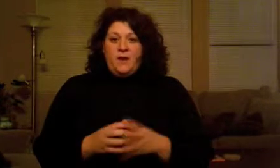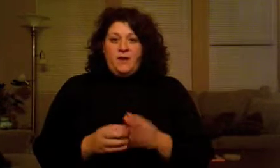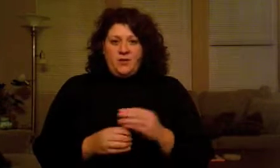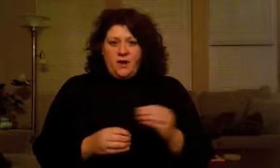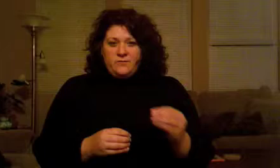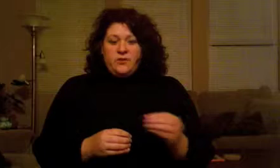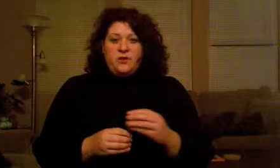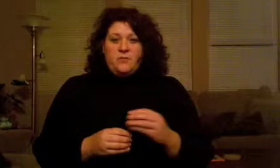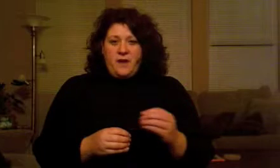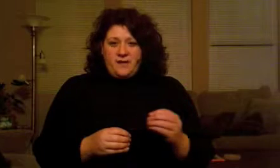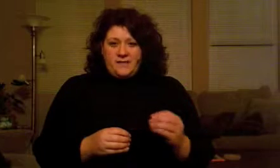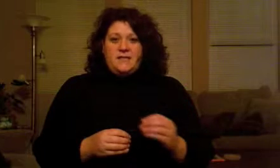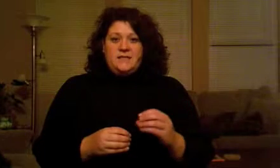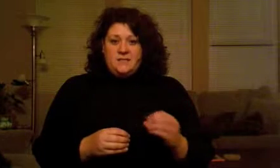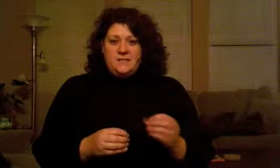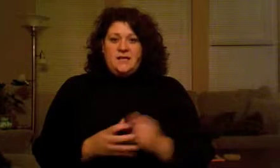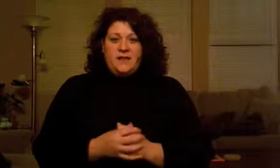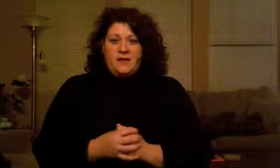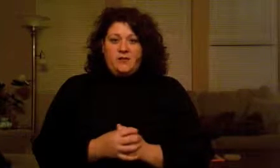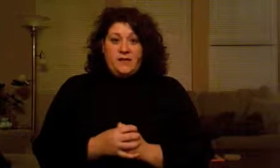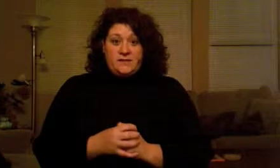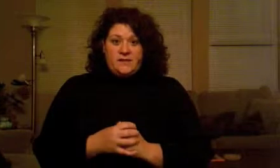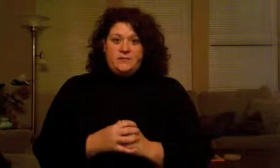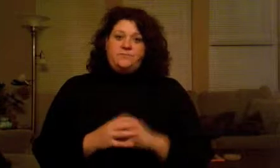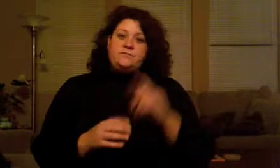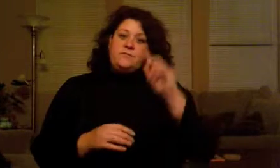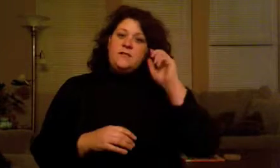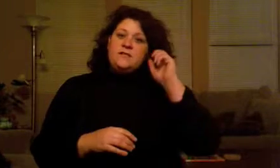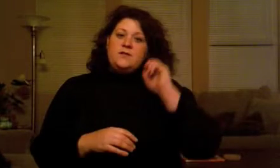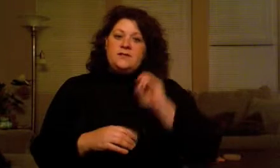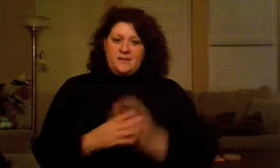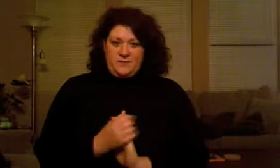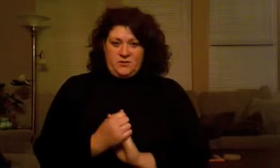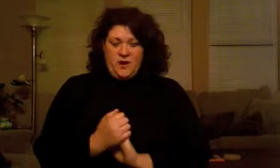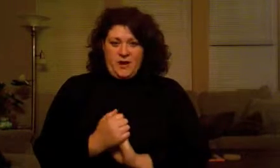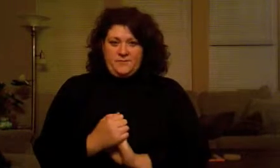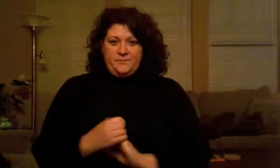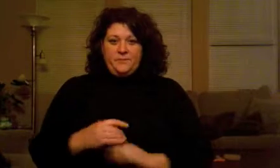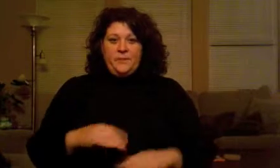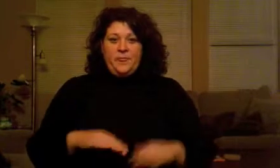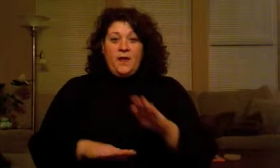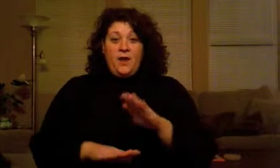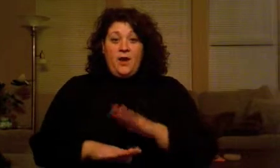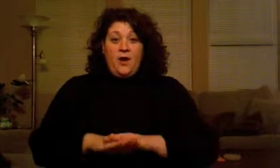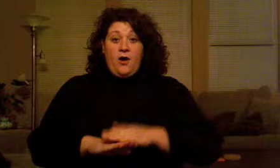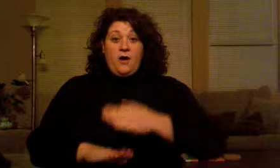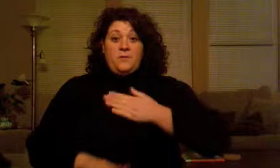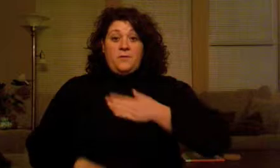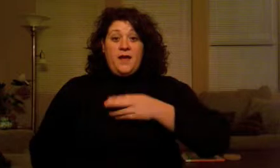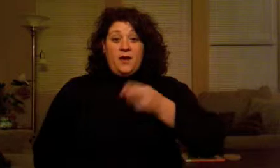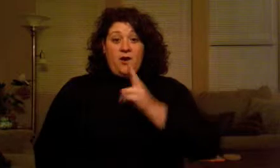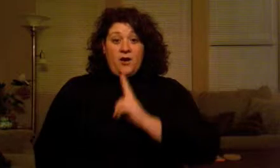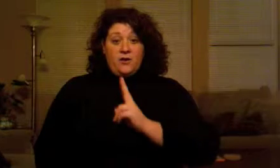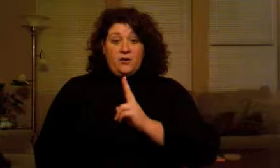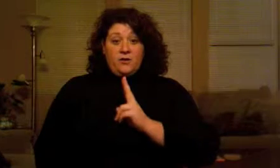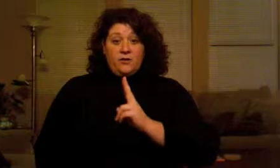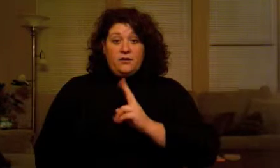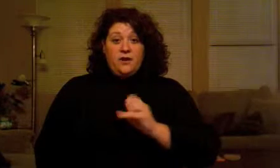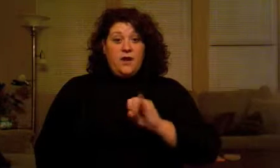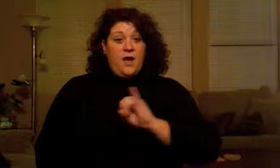if you kind of learn it by sentences, I think it'll be easier. So let's give it a try. On my honor,